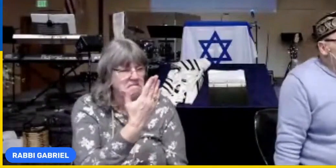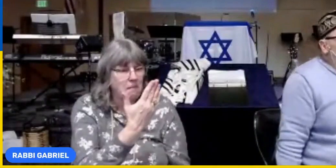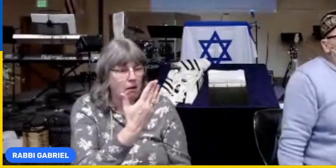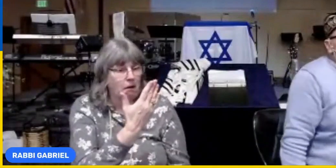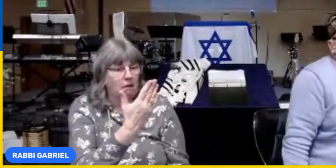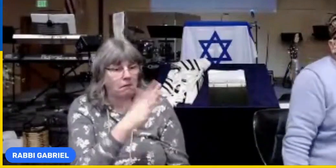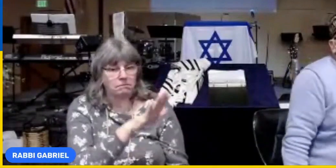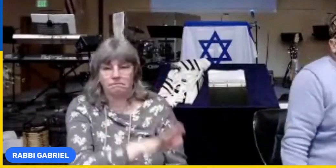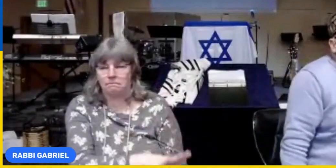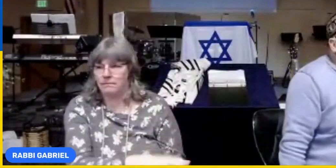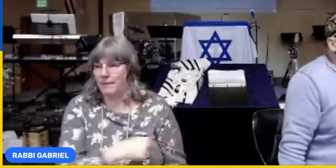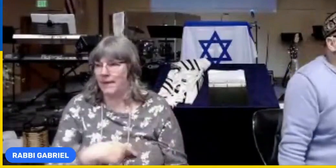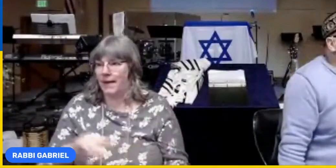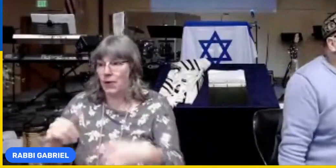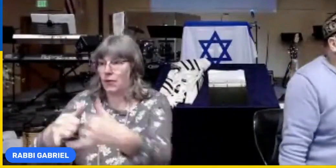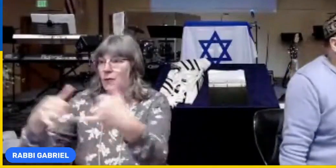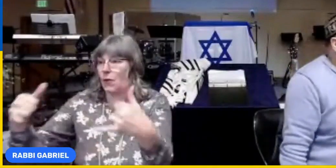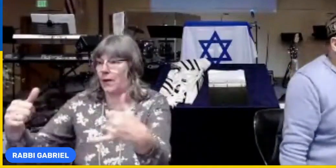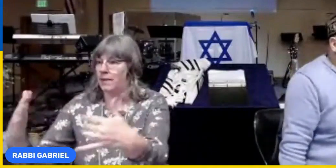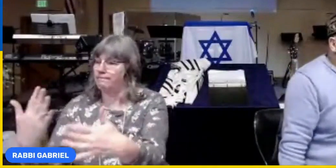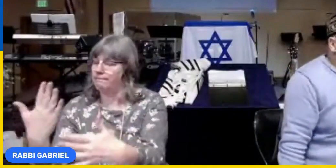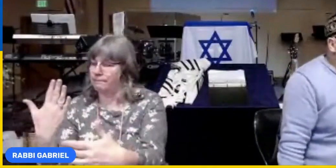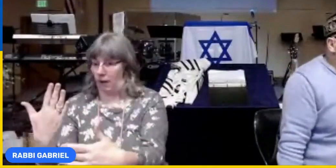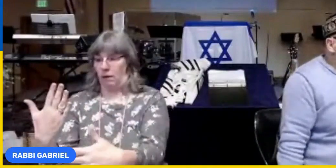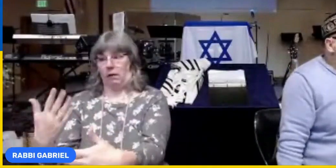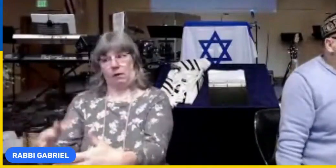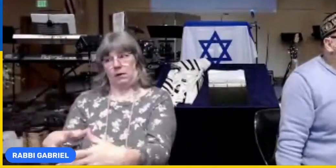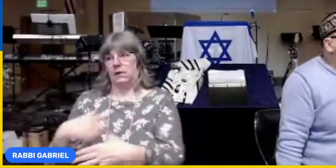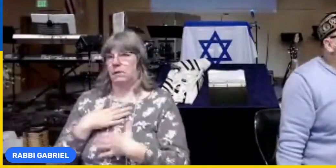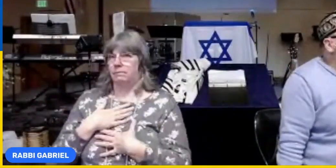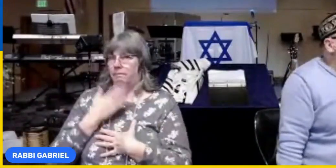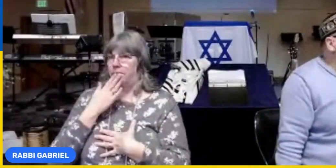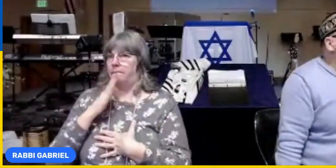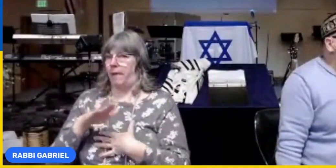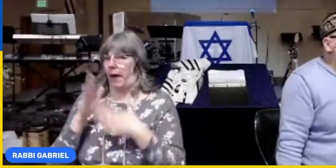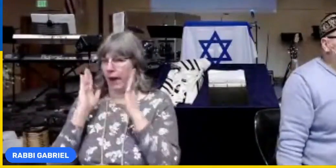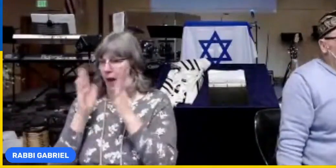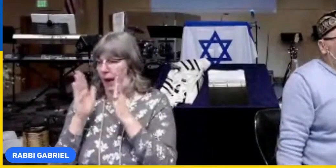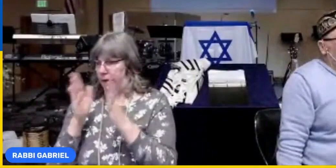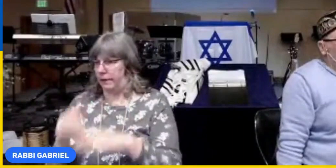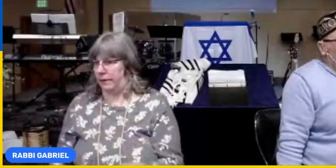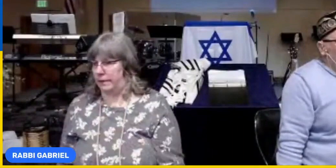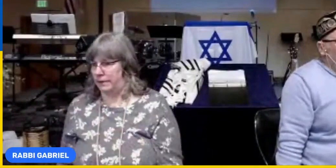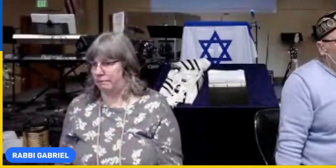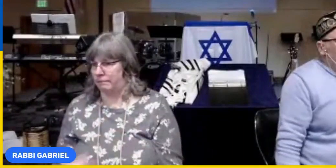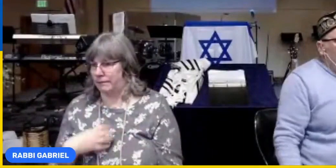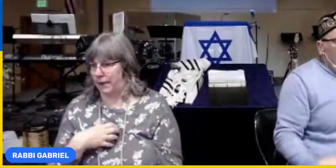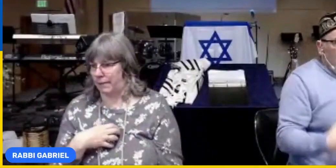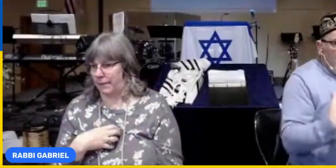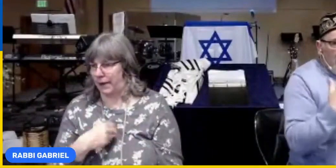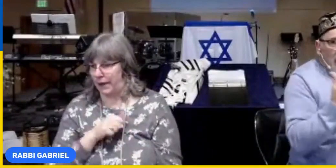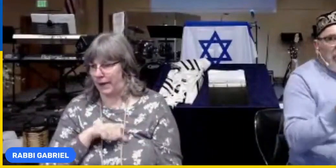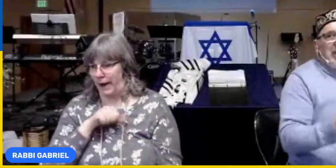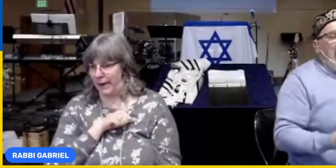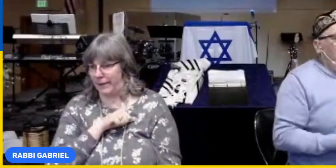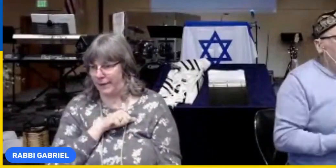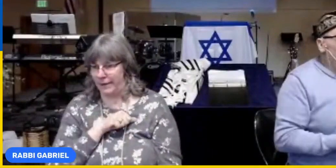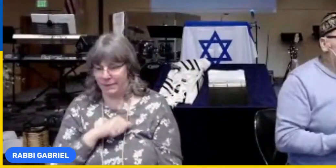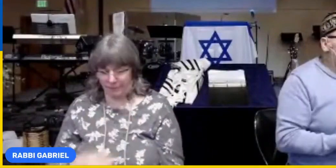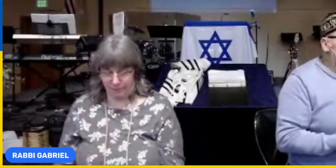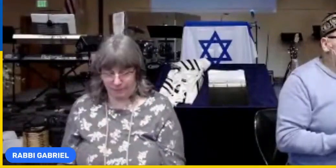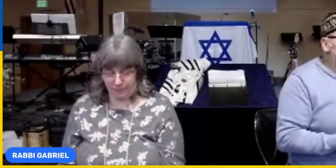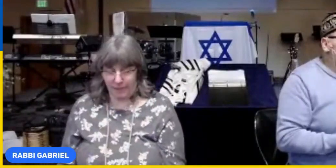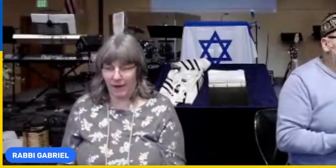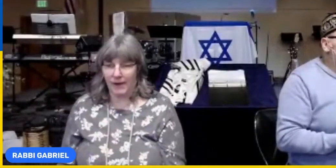the sulking attitude, the complaining glance. It shows